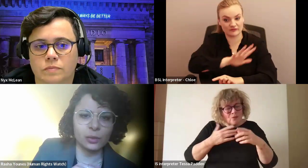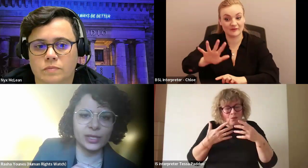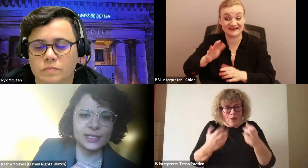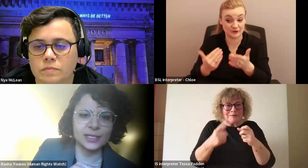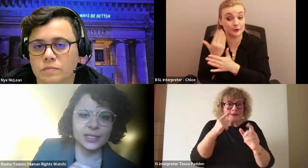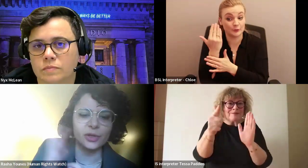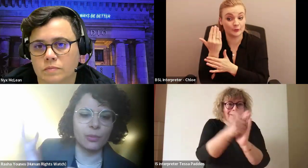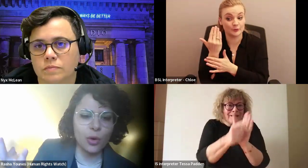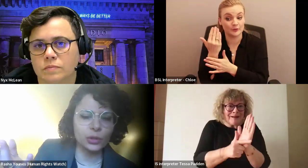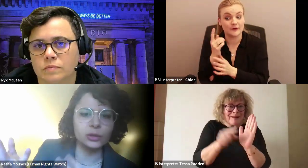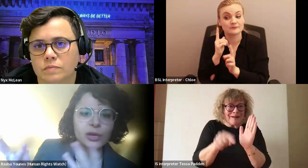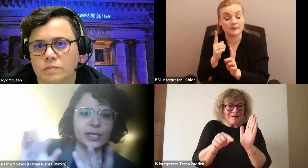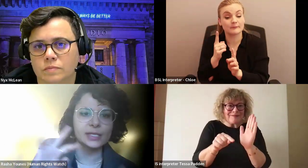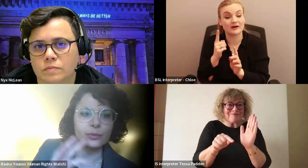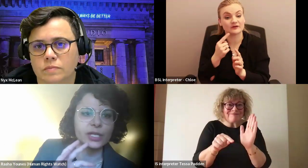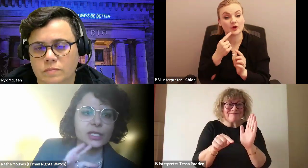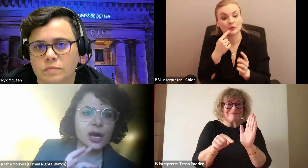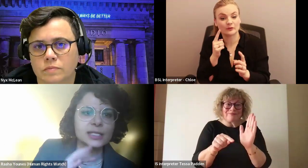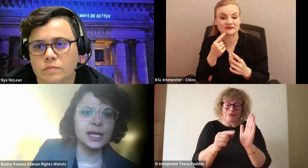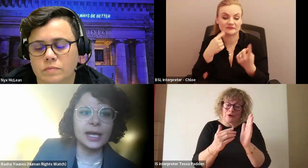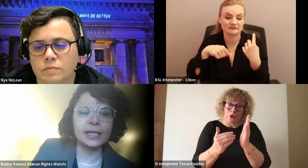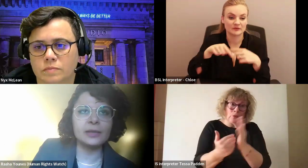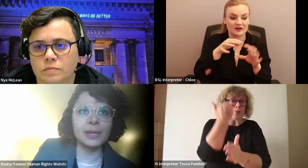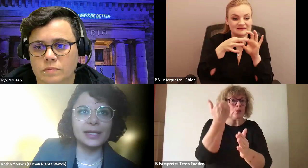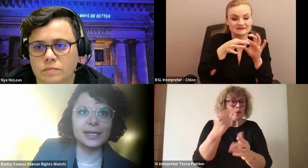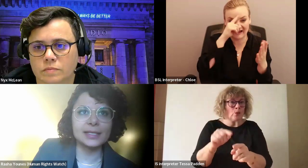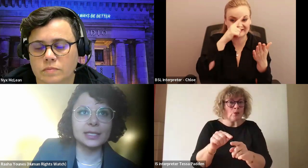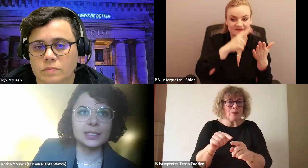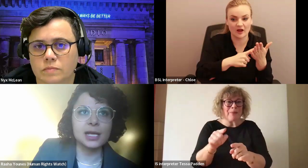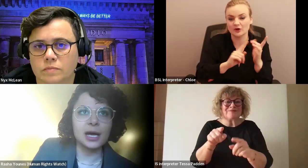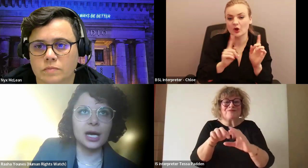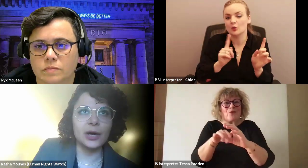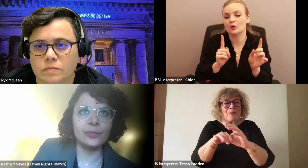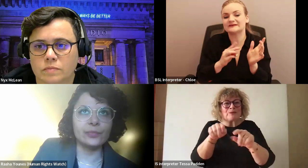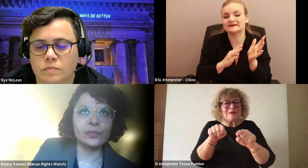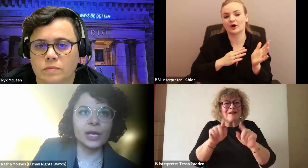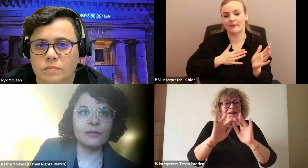of what is considered immoral and what is not. And in many cases,